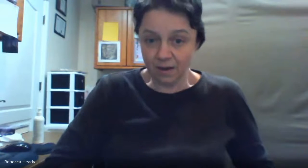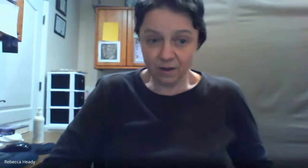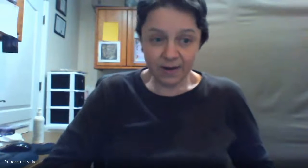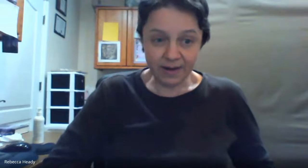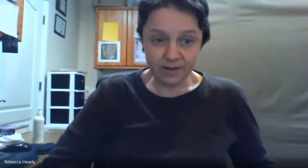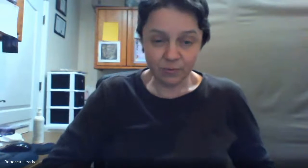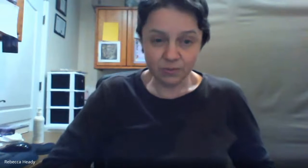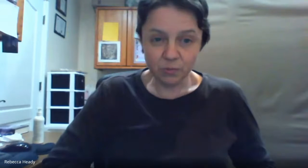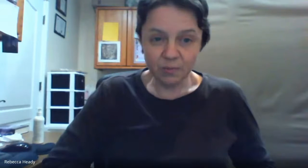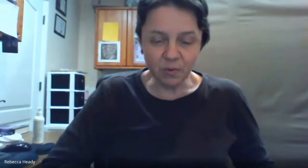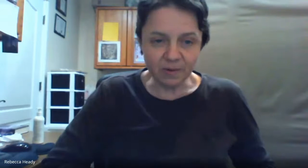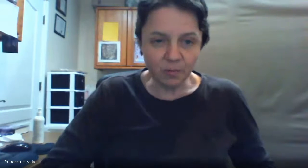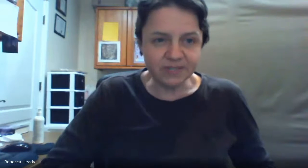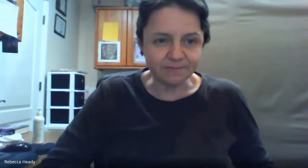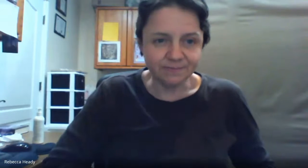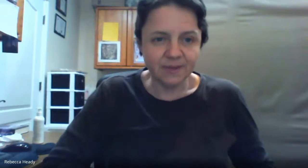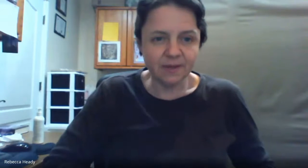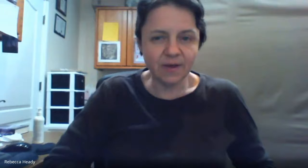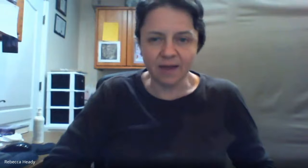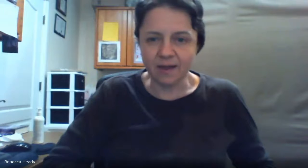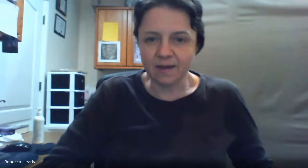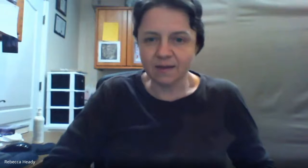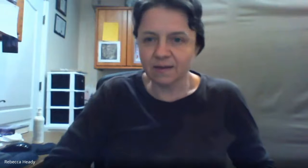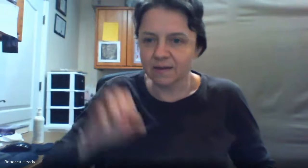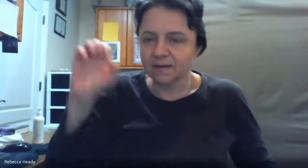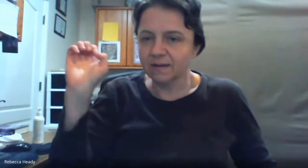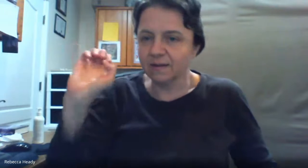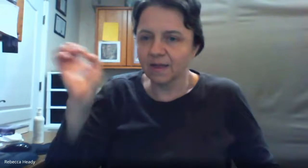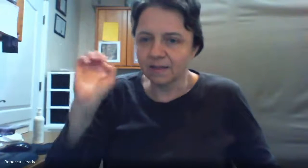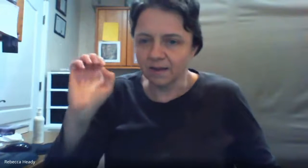All right, we'll do one more and then we'll be done. Okay, Ellie.